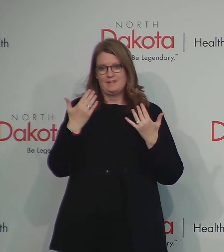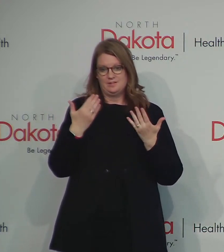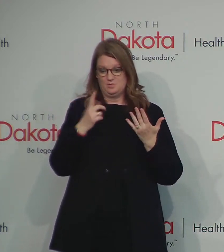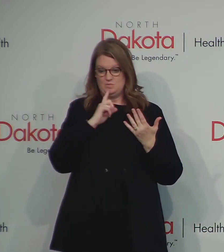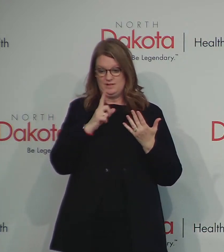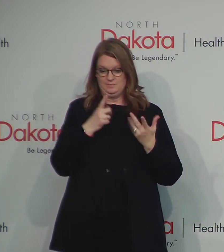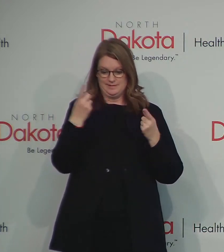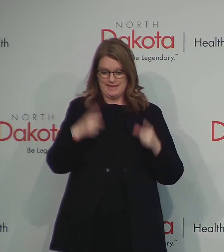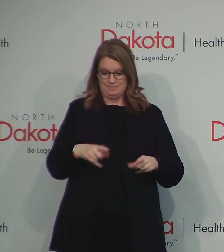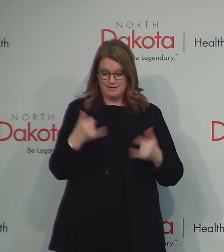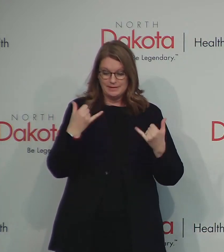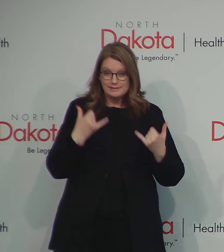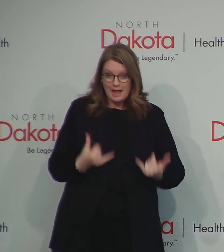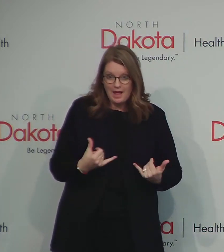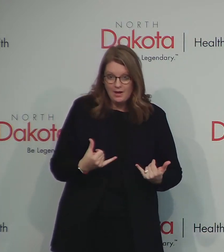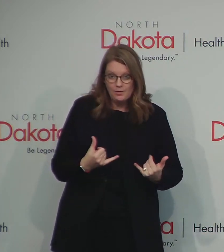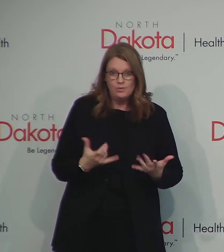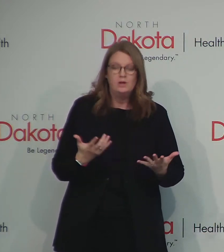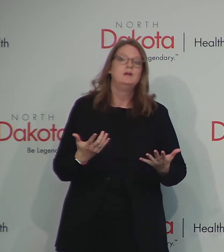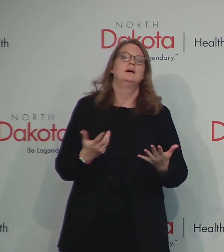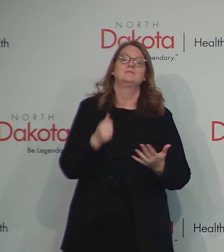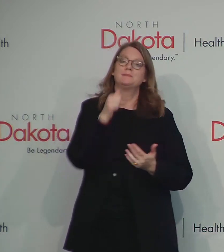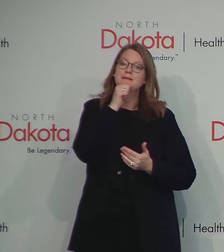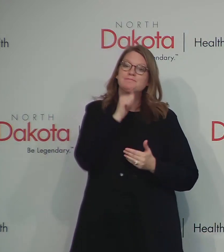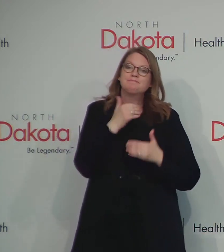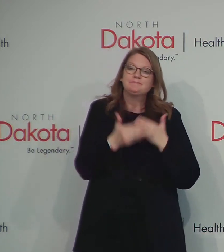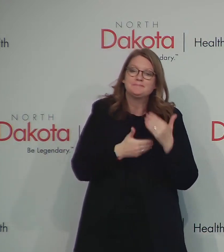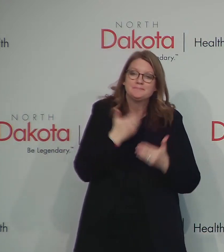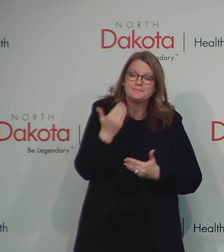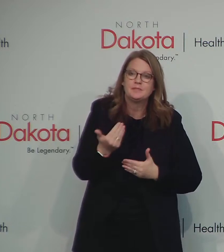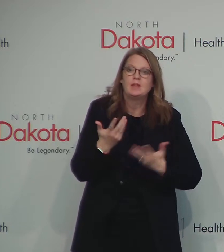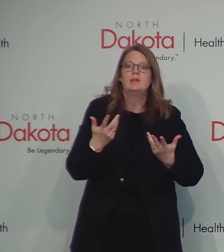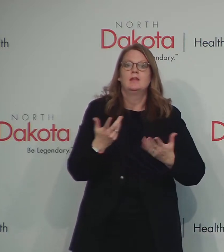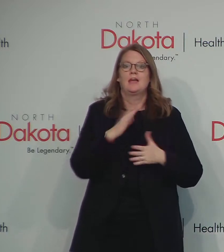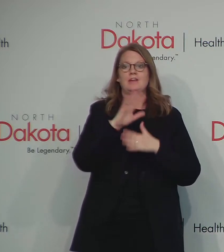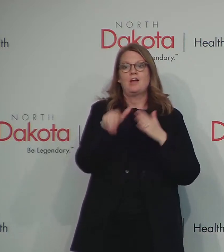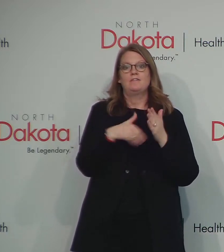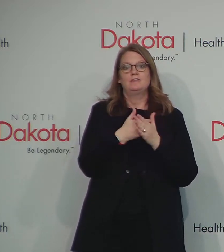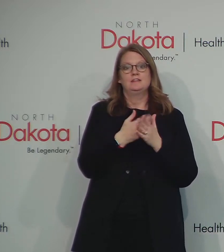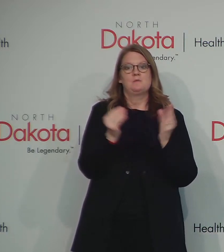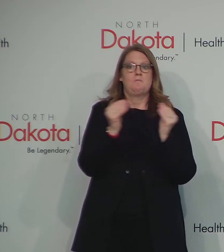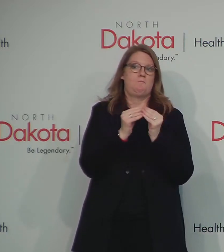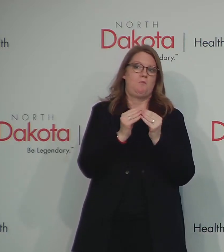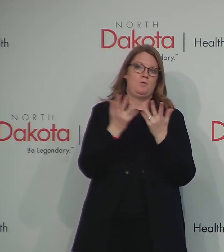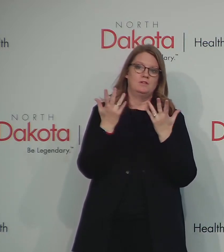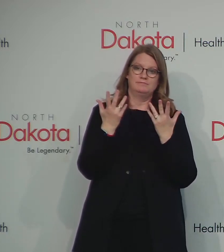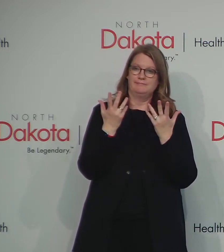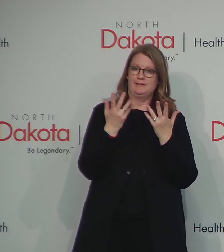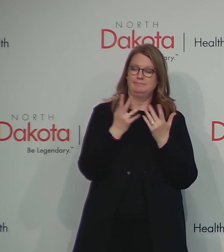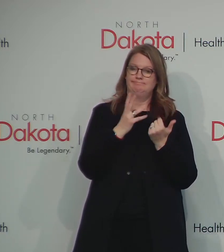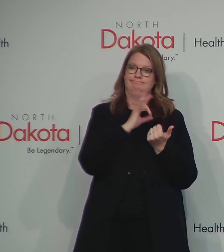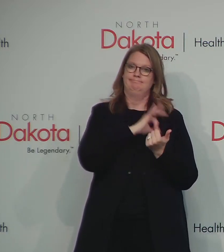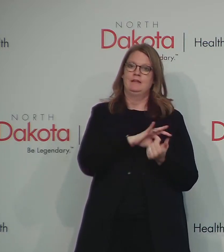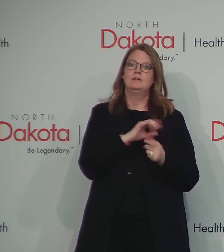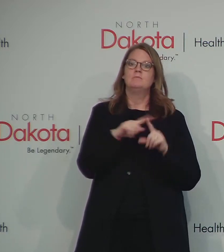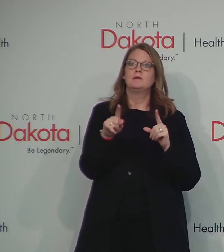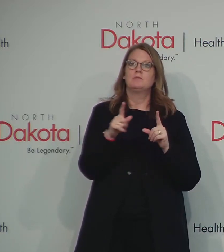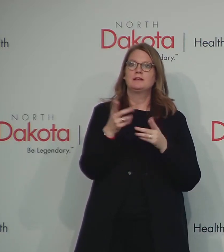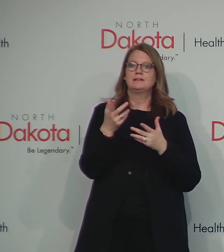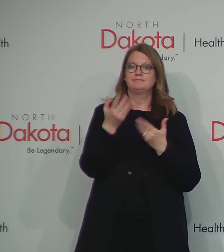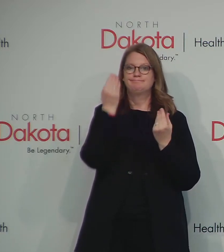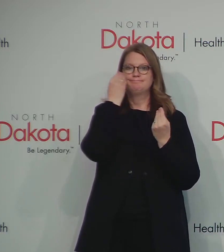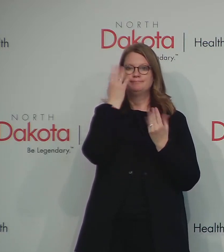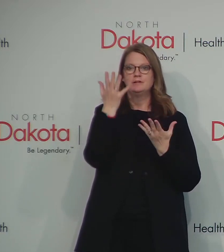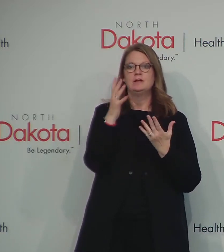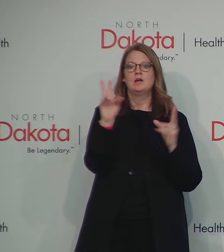today versus and what we've come through, and that we've emerged from all of this even stronger than we entered it. But I wanted to share a quote